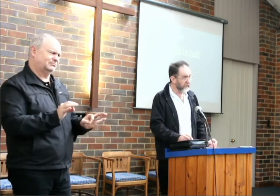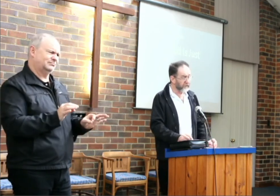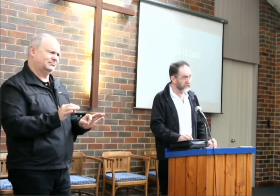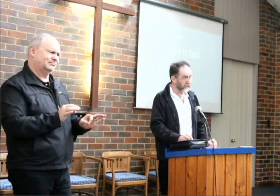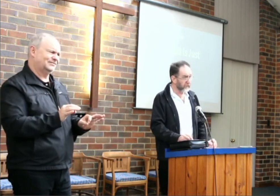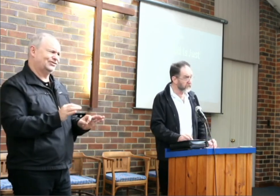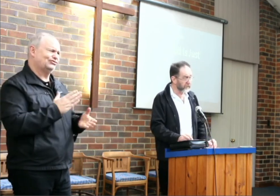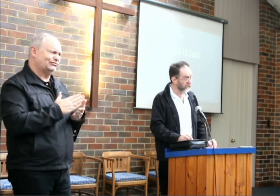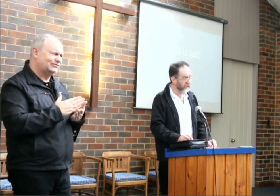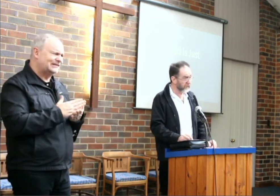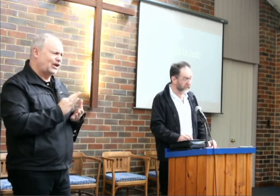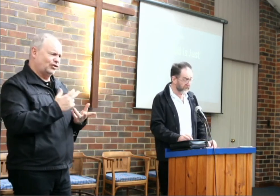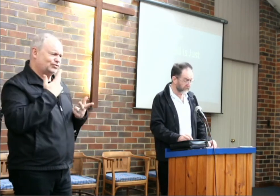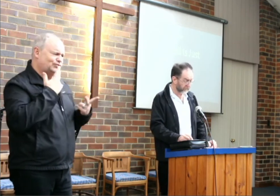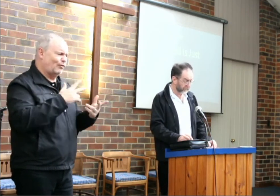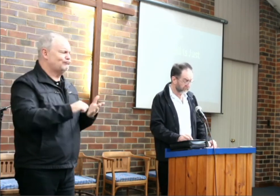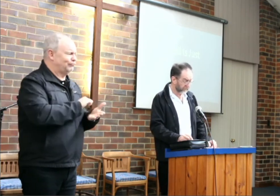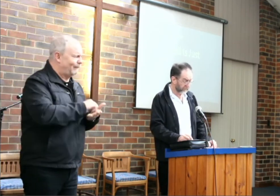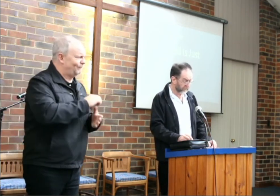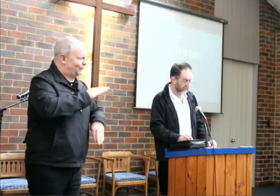really he's not showing justice.